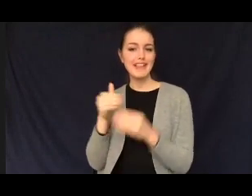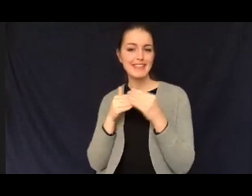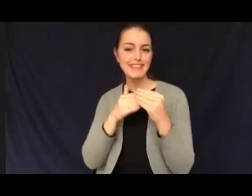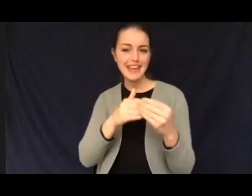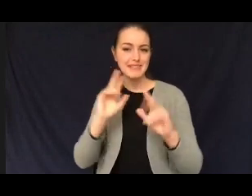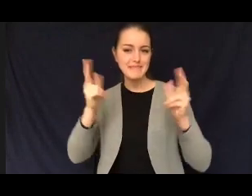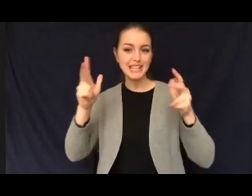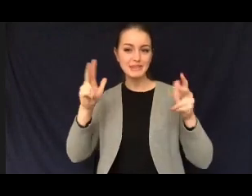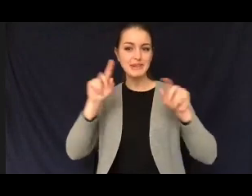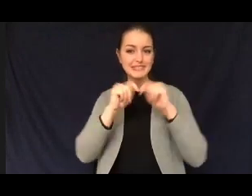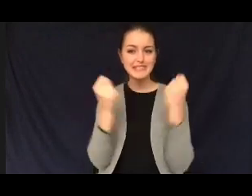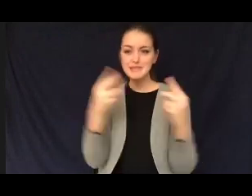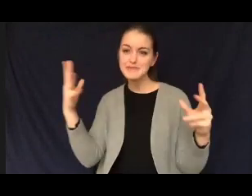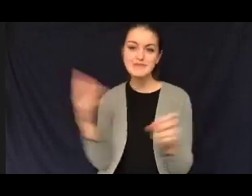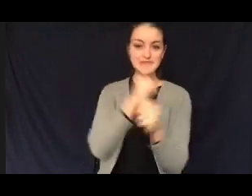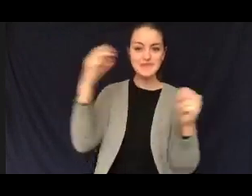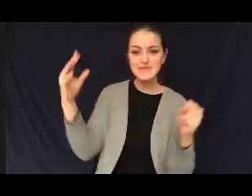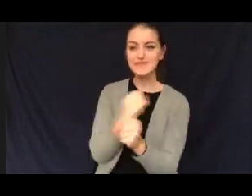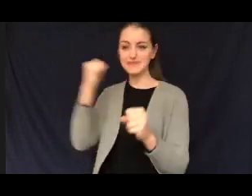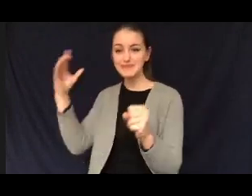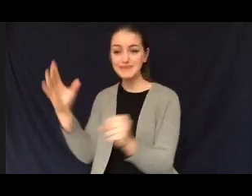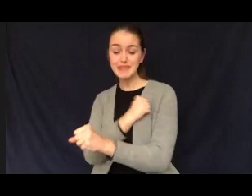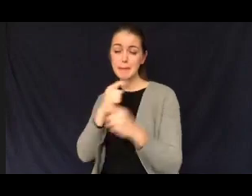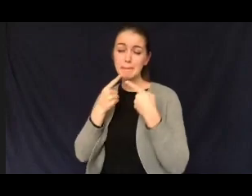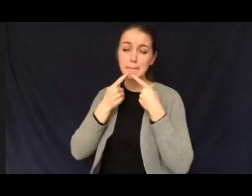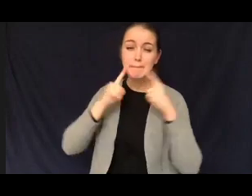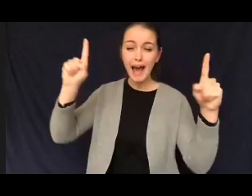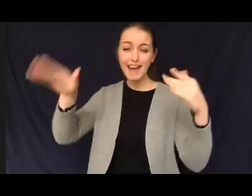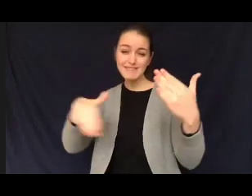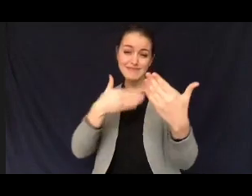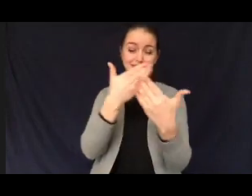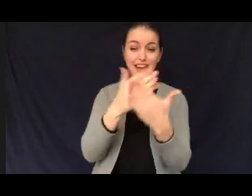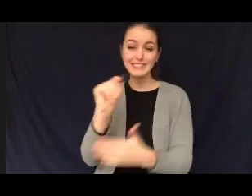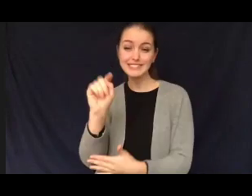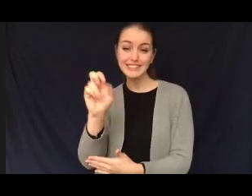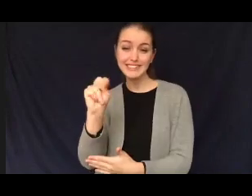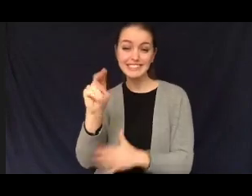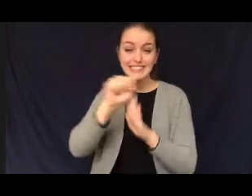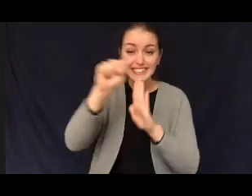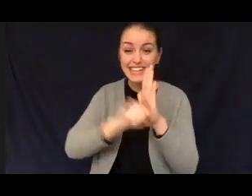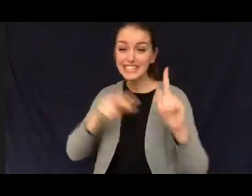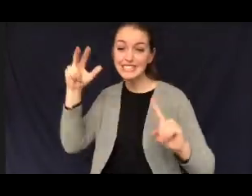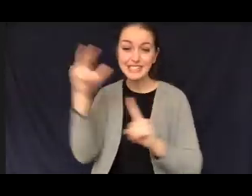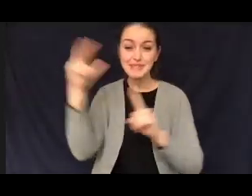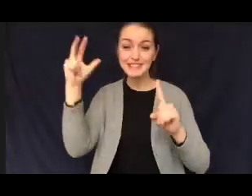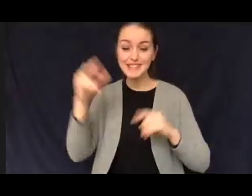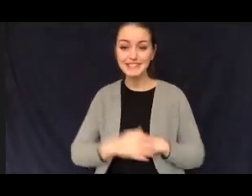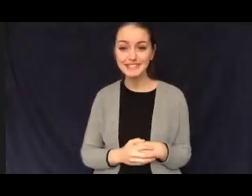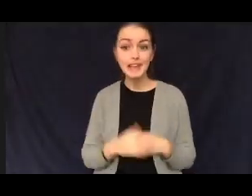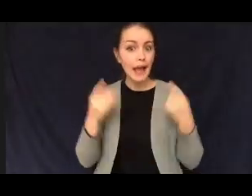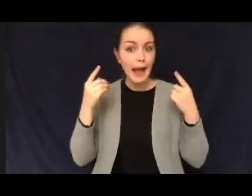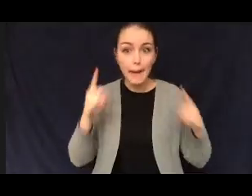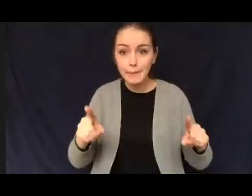victory after another. Eventually, she took the team all the way to the Tennessee State Championships. There, to